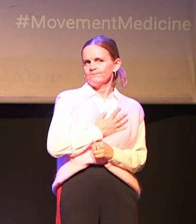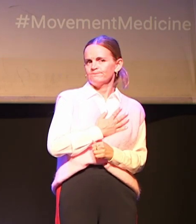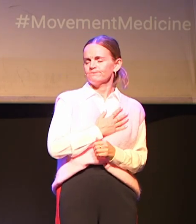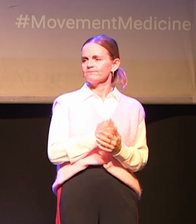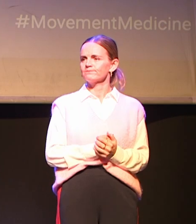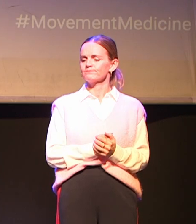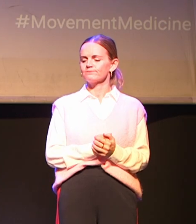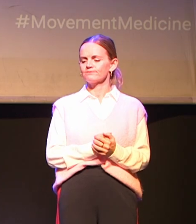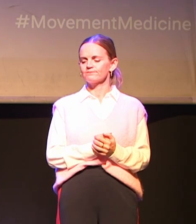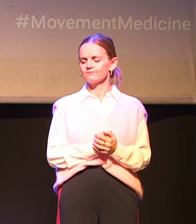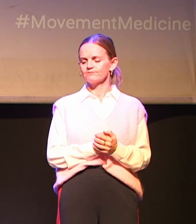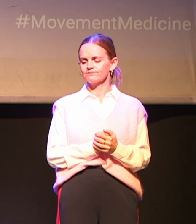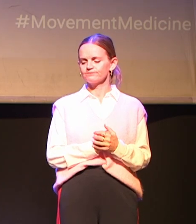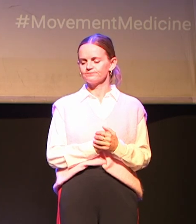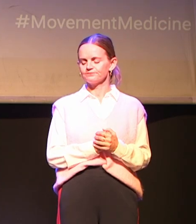Um,